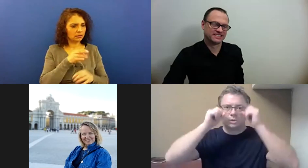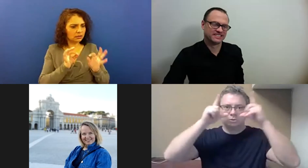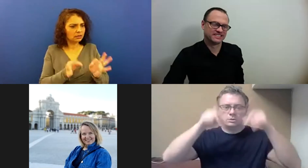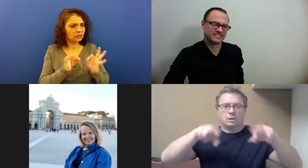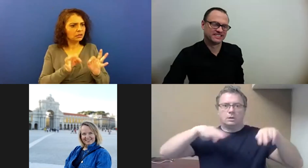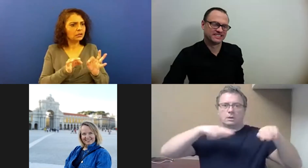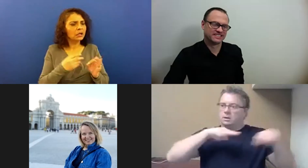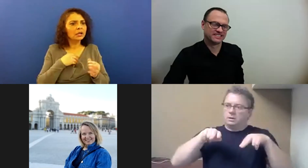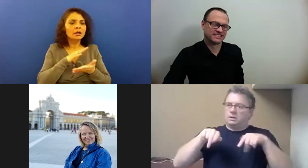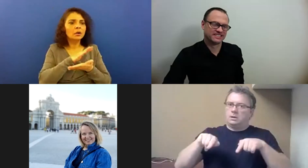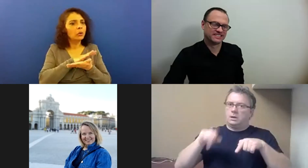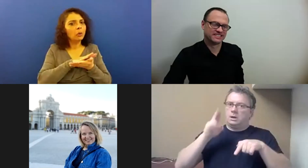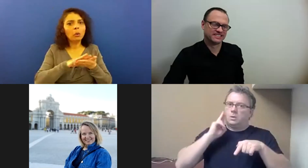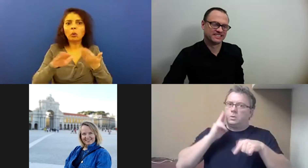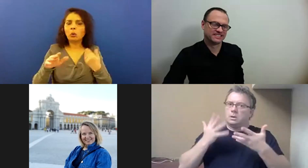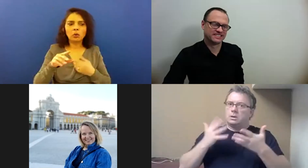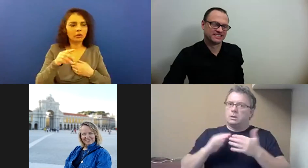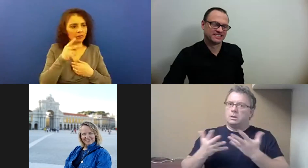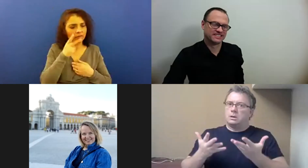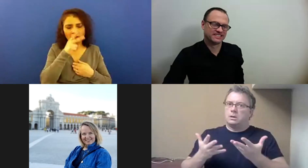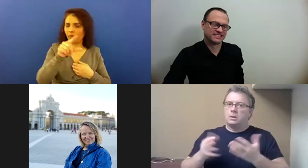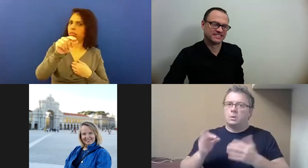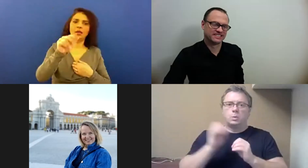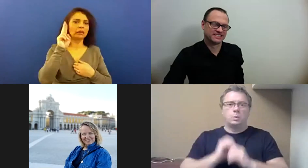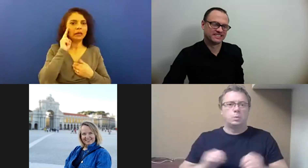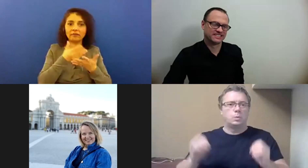Roma? What about deaf Roma women?